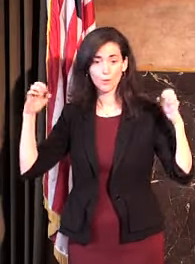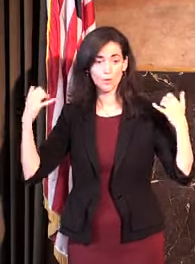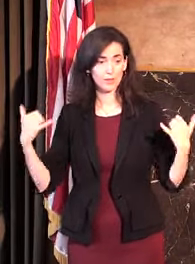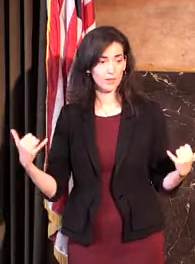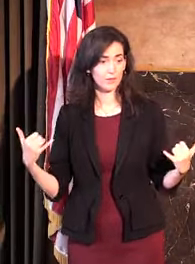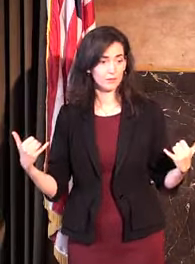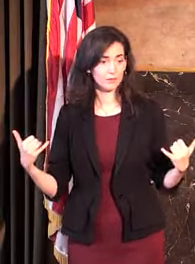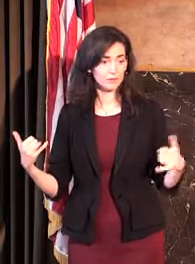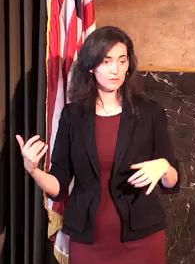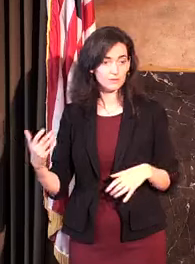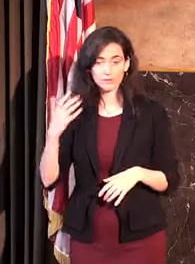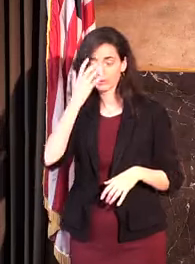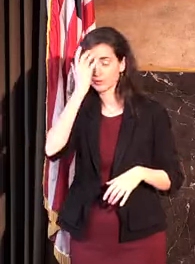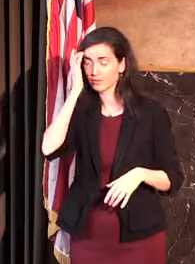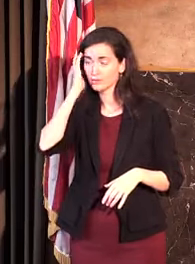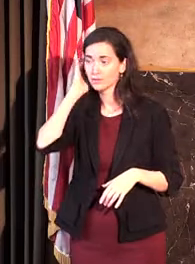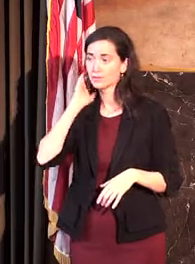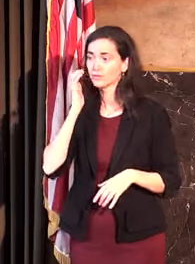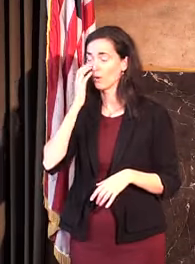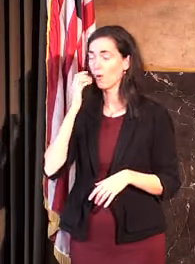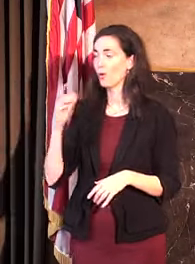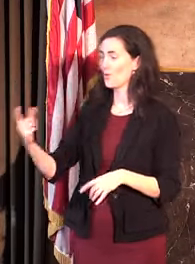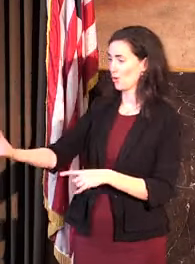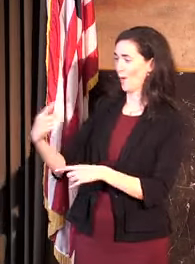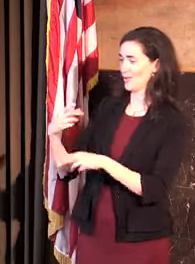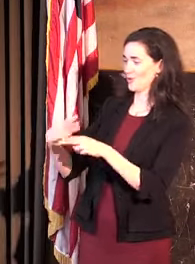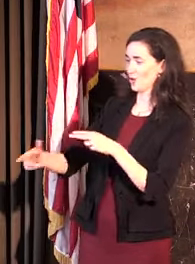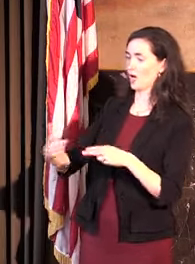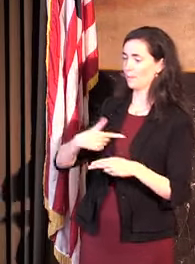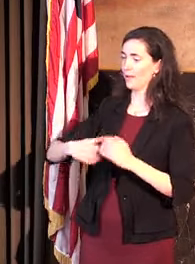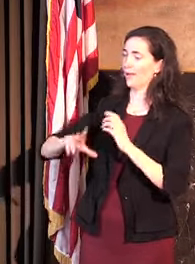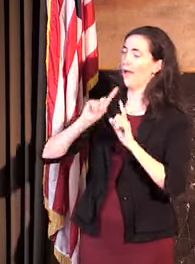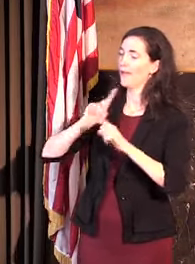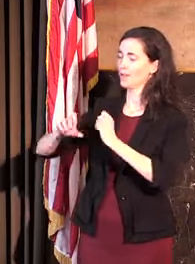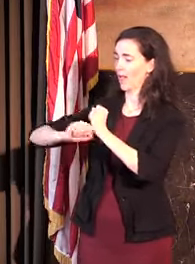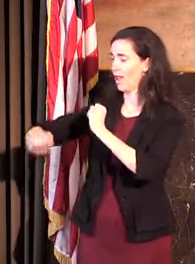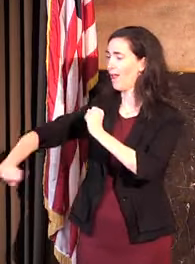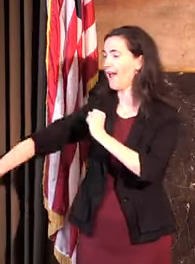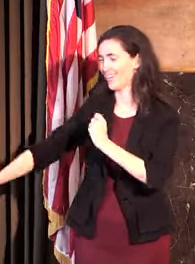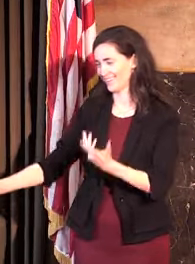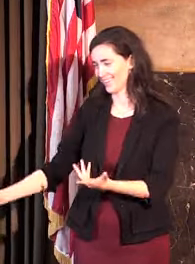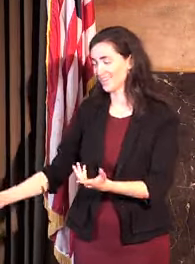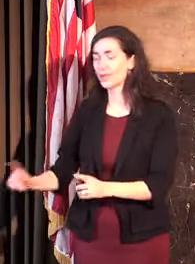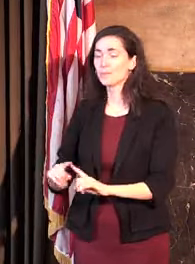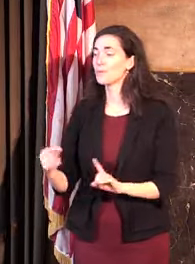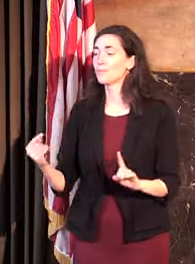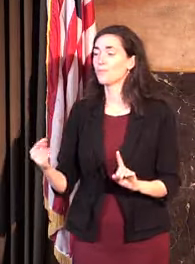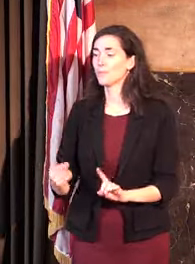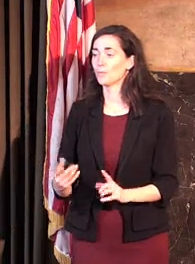So I guess that's a long answer to a short question, but absent some